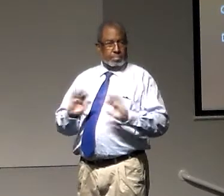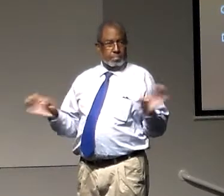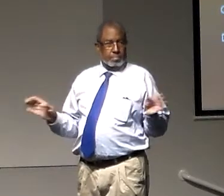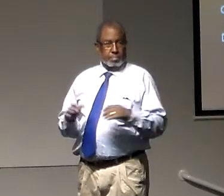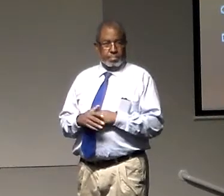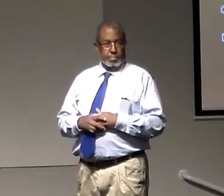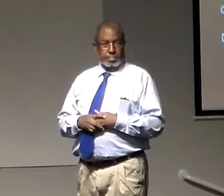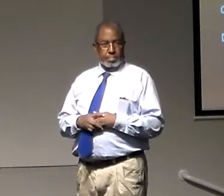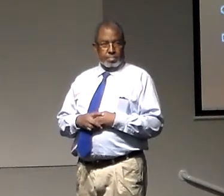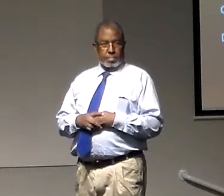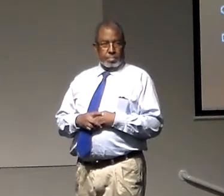I don't want to do that.